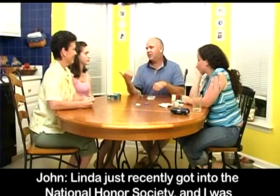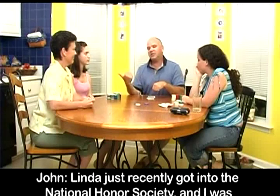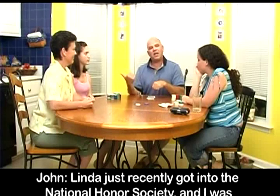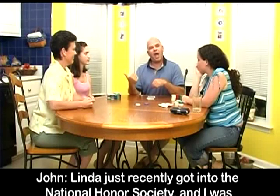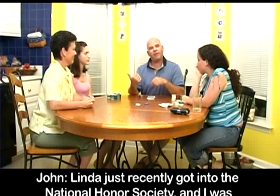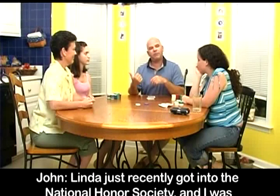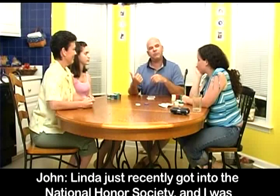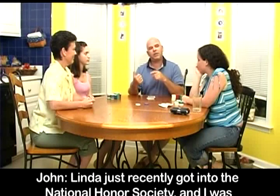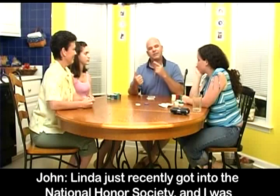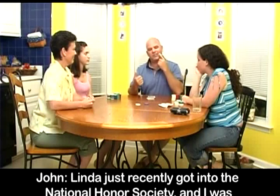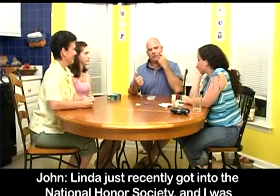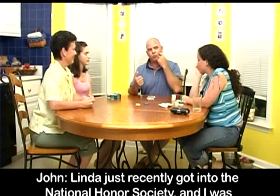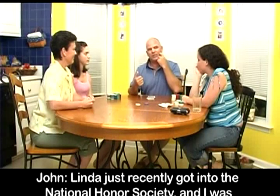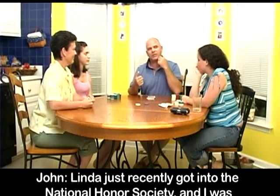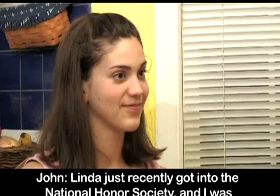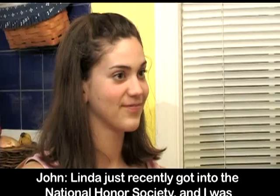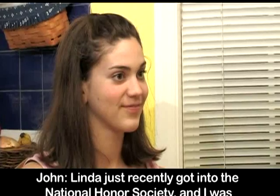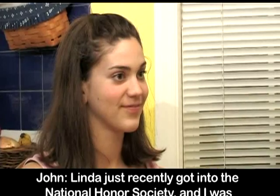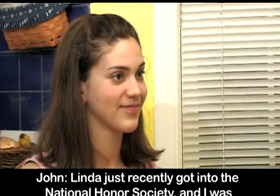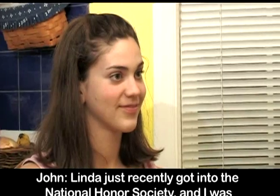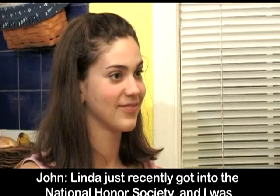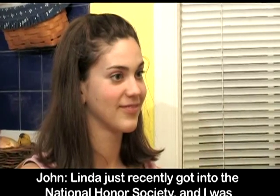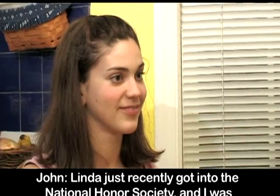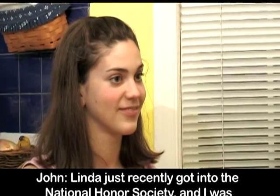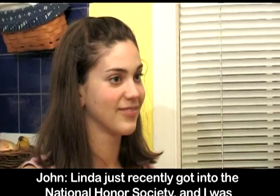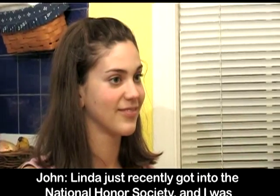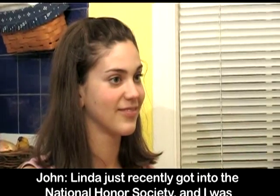They are typically get into the